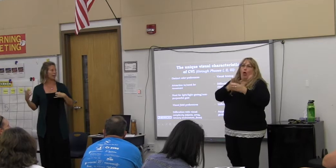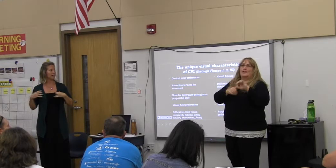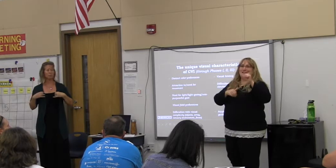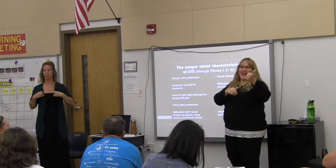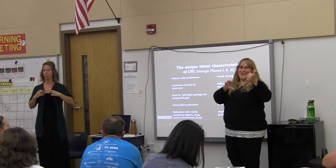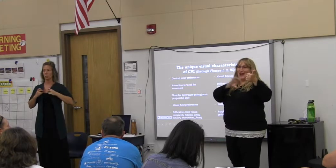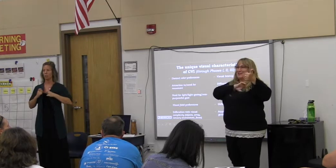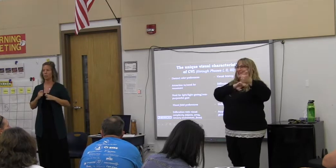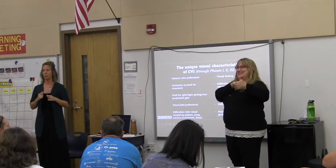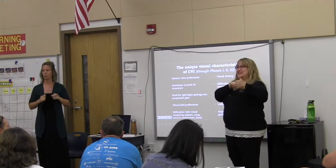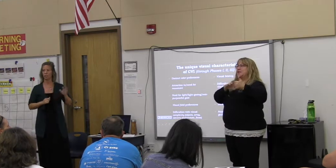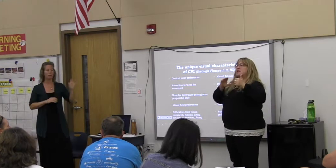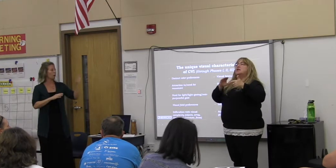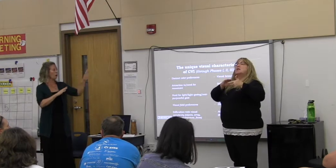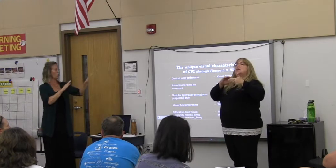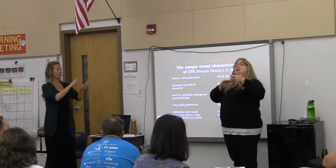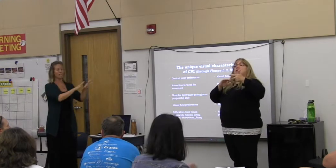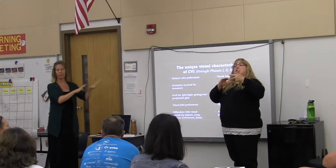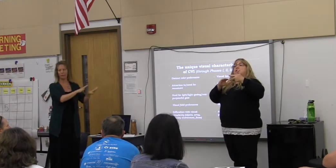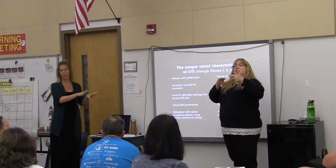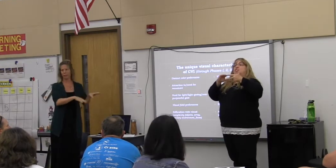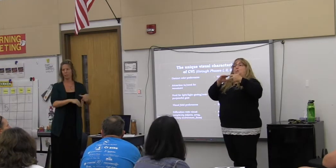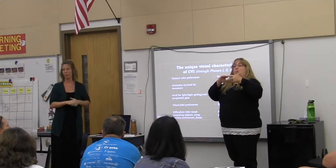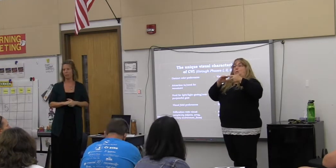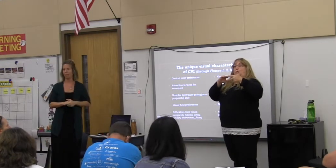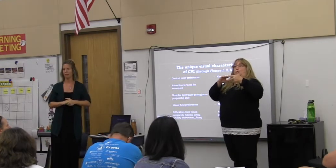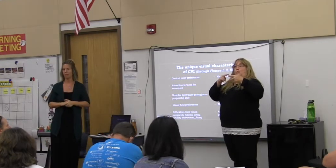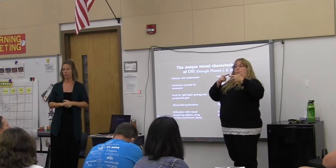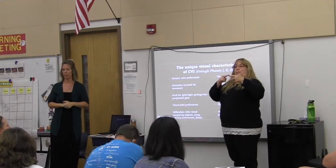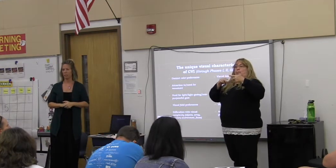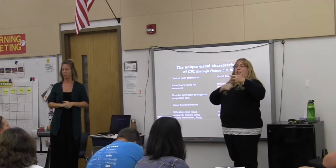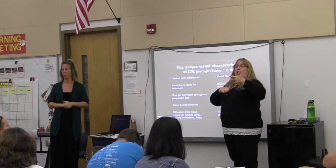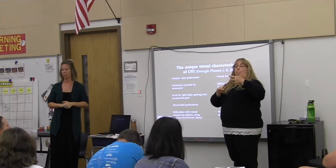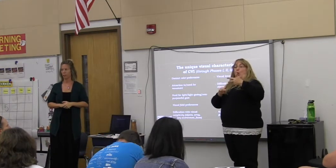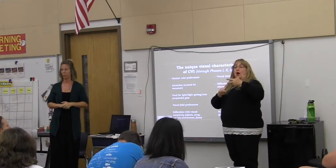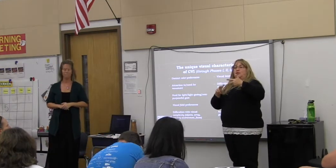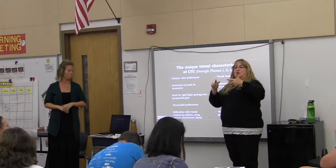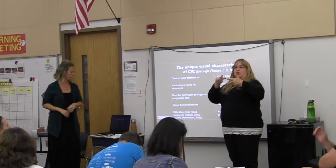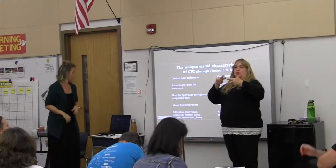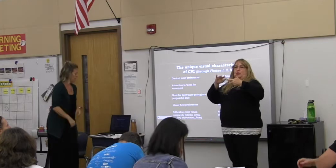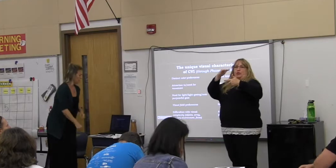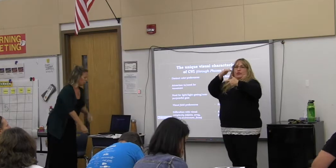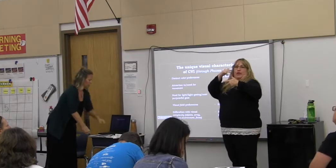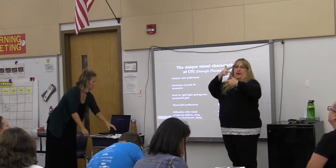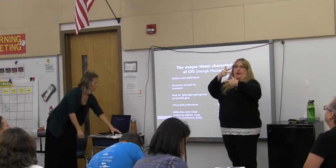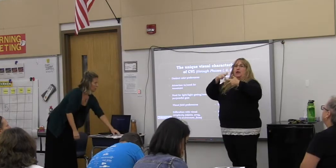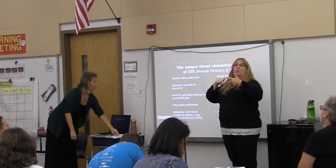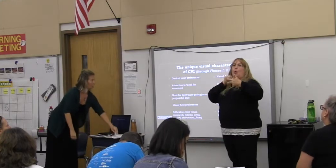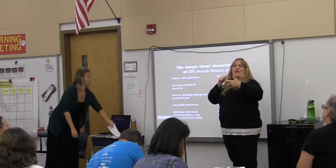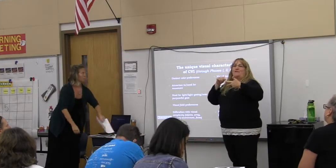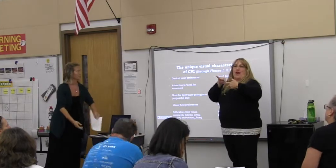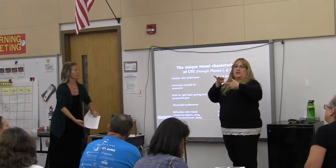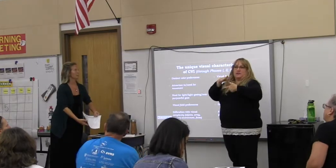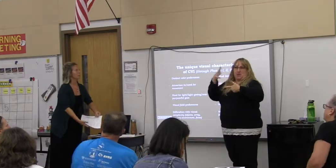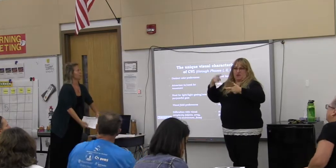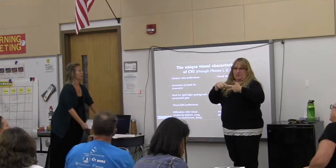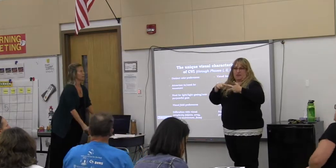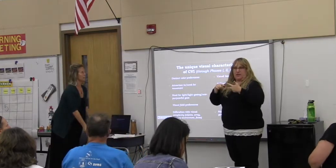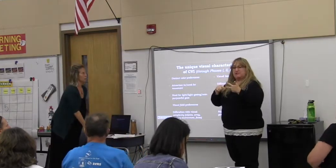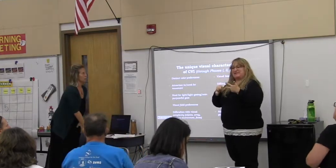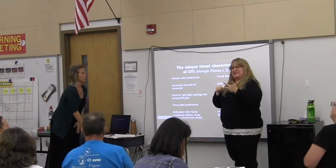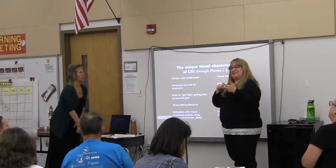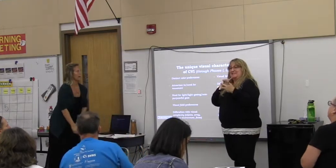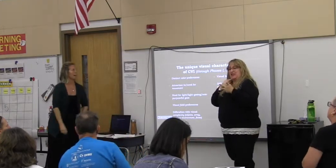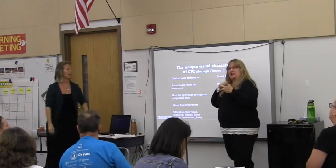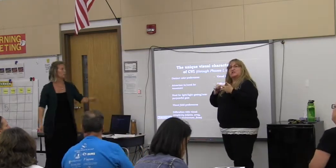higher and higher in phase 2 and phase 3, all 10 of these areas might not affect the kiddo, okay? So,